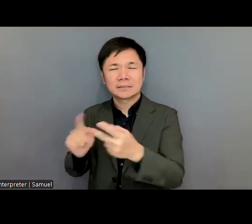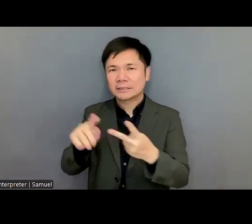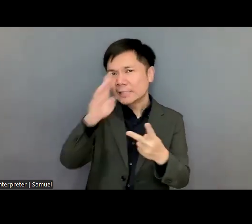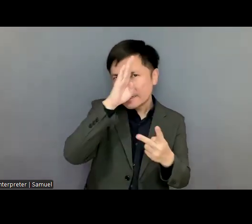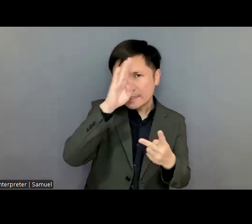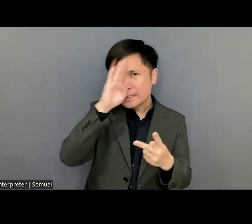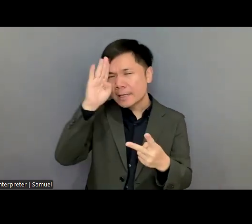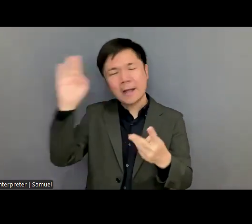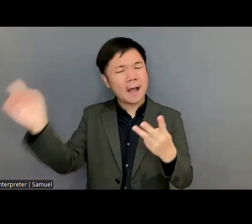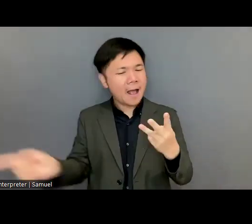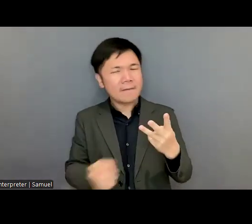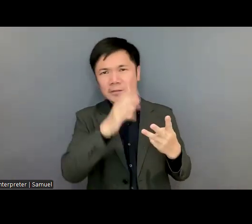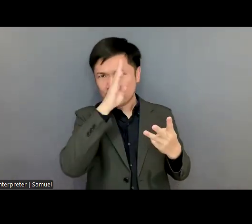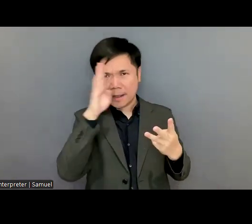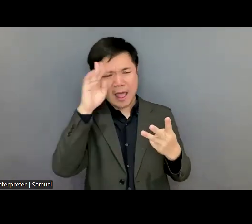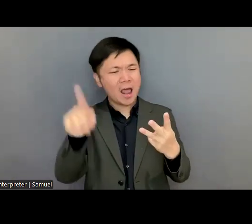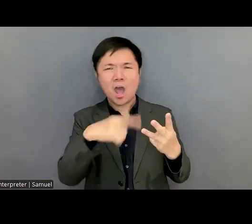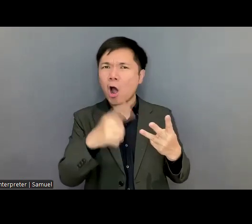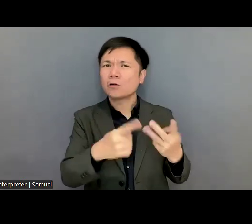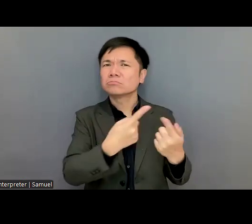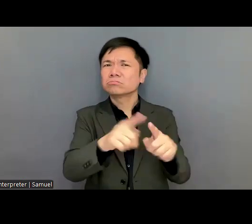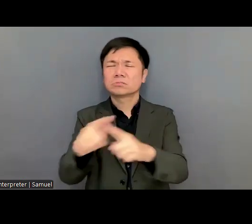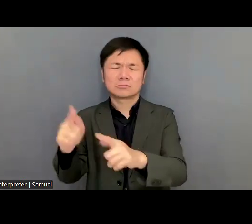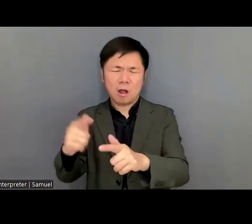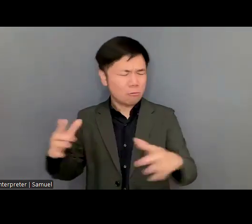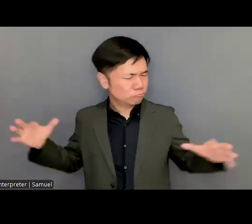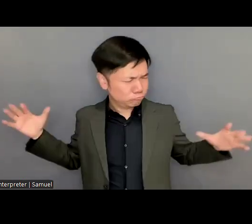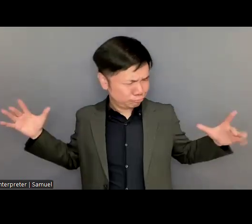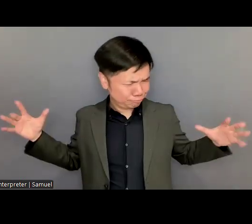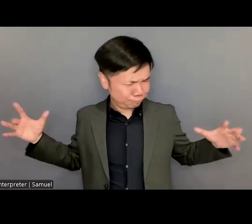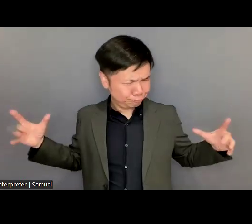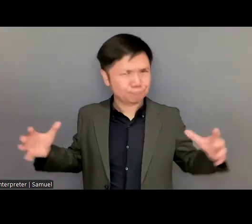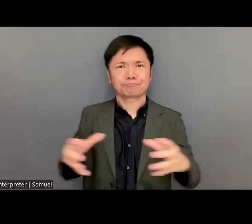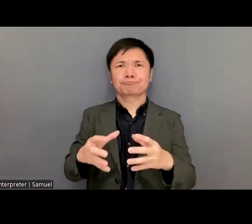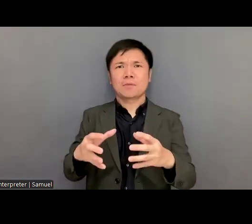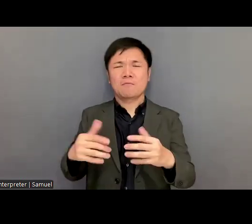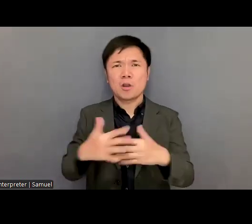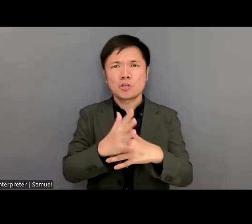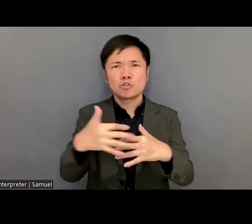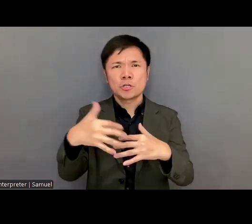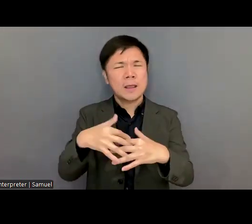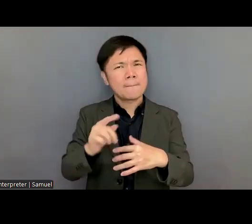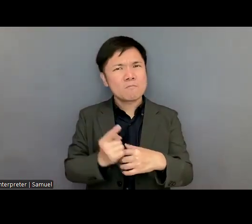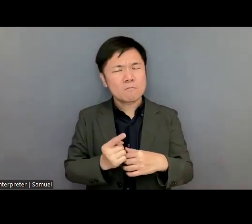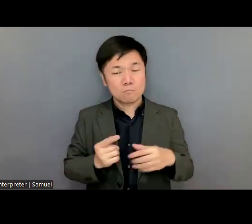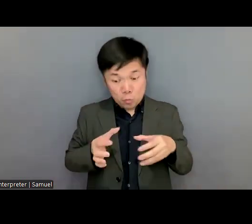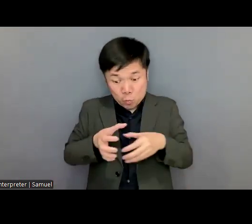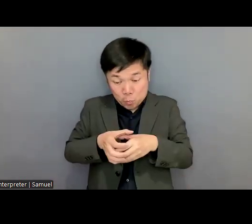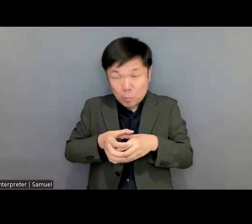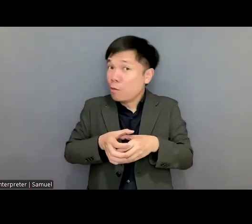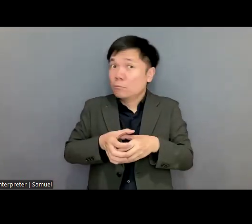the multi-stakeholders, and make it our collective issues, not only for indigenous peoples, but also for